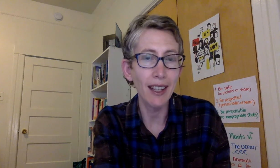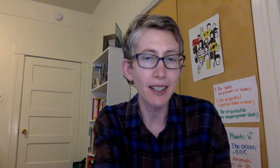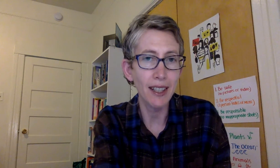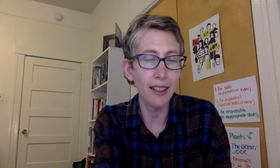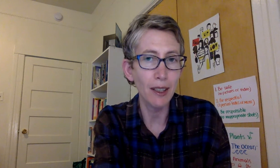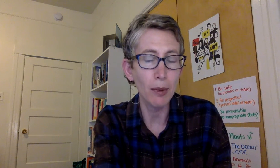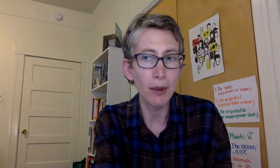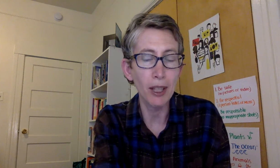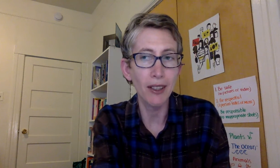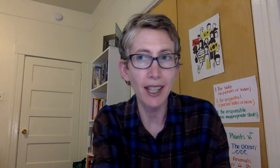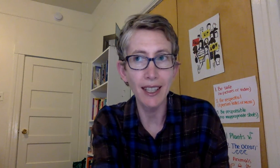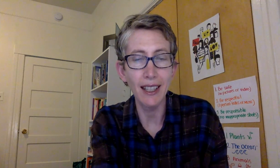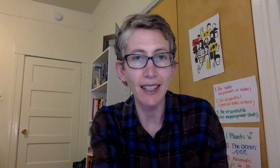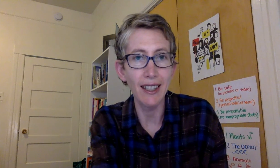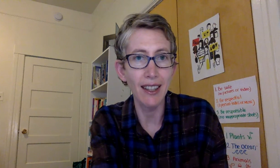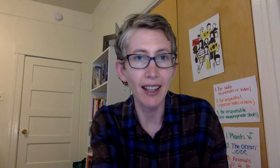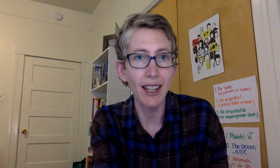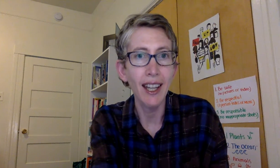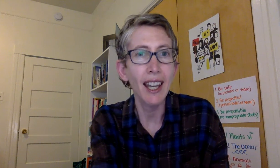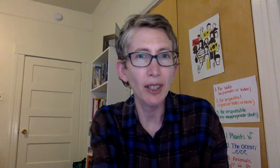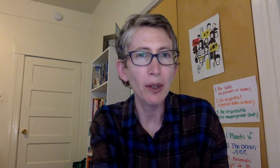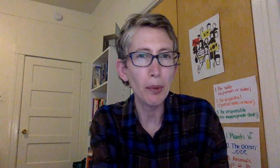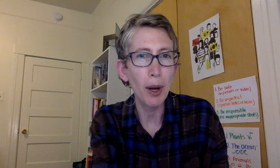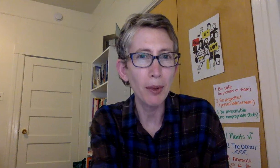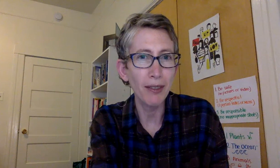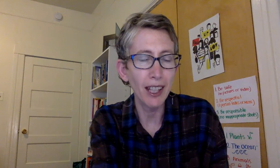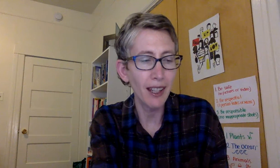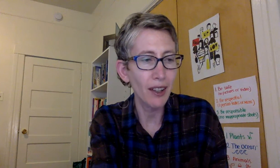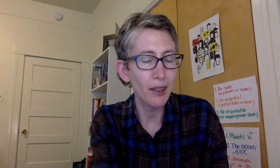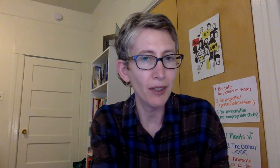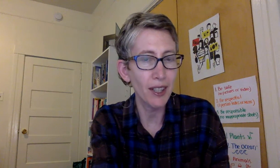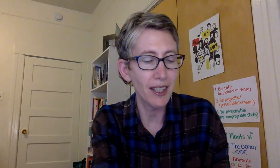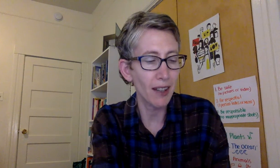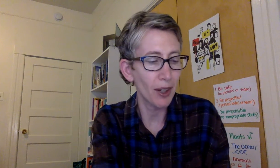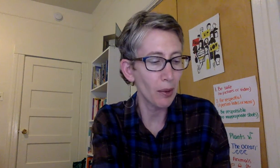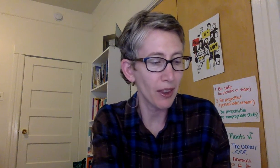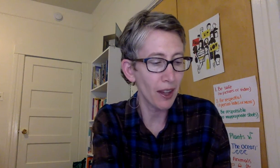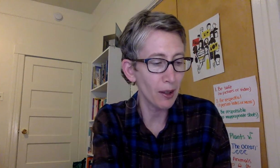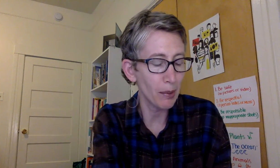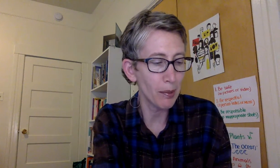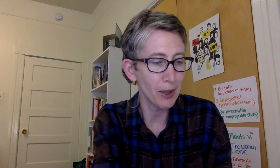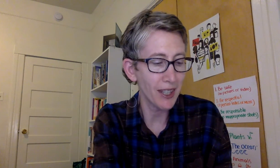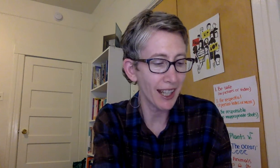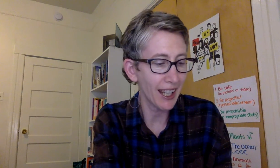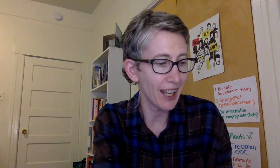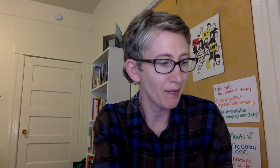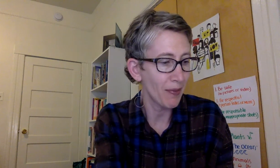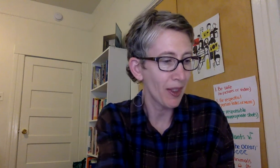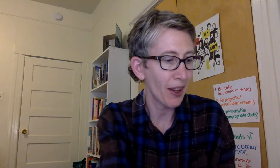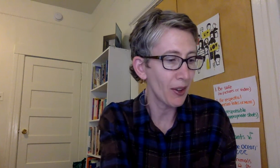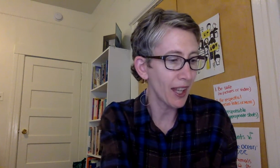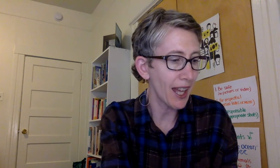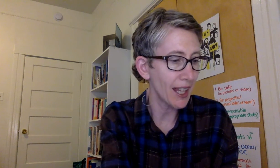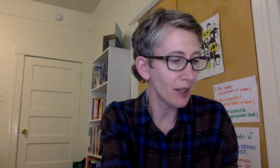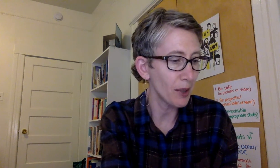just Elizabeth Mitchell that sings this song. And you can probably find other versions of it with other people singing it. Okay, here we go.